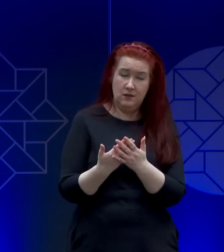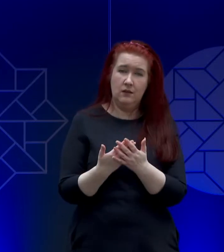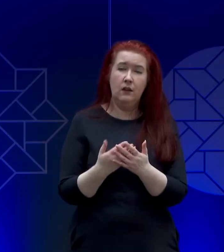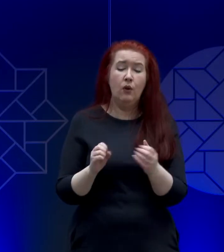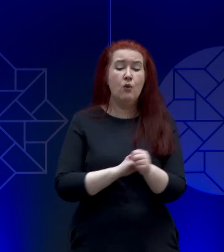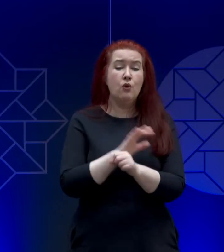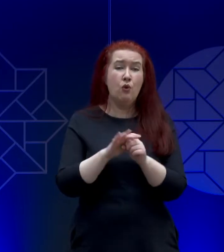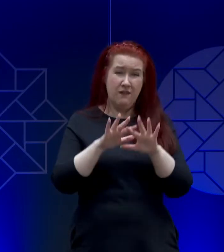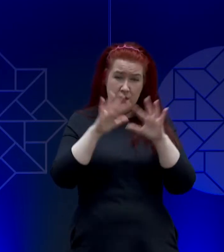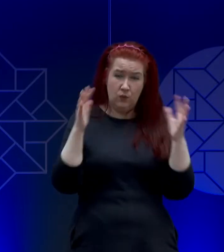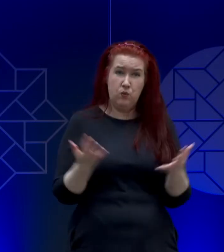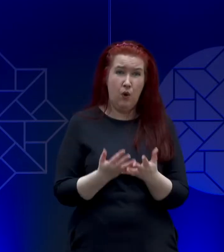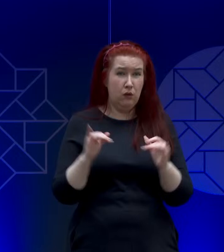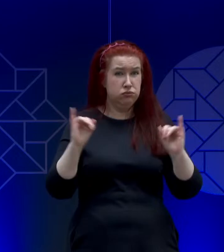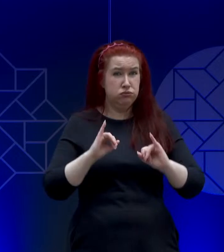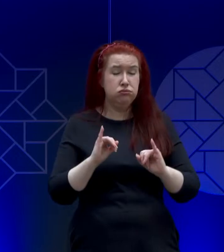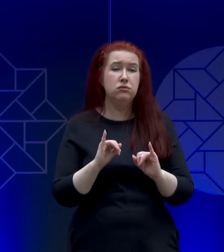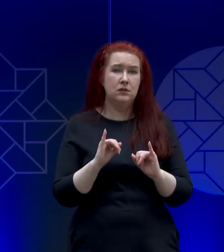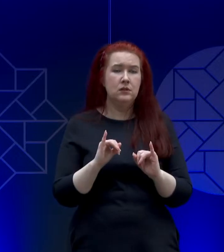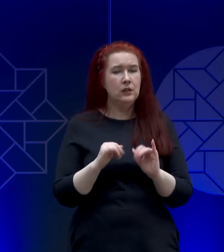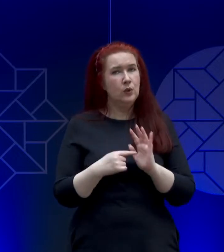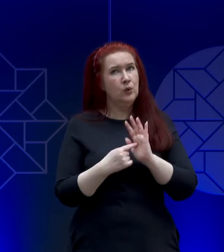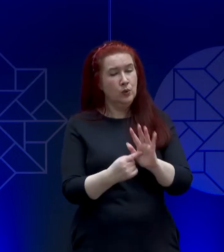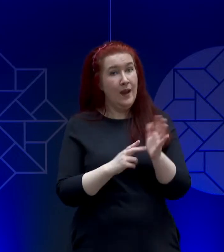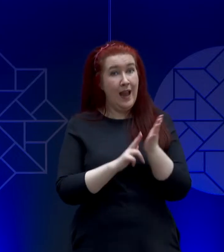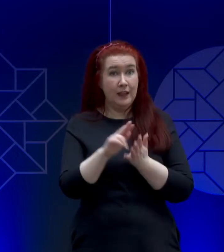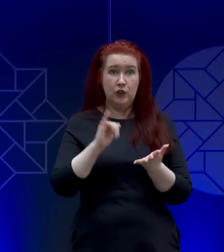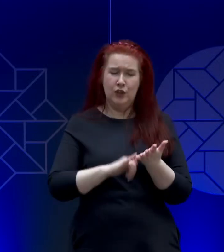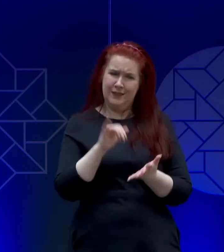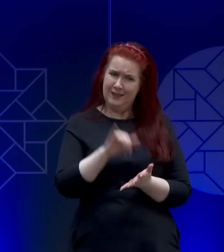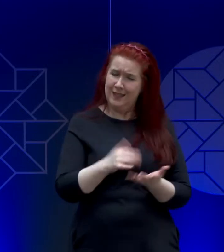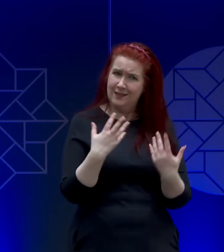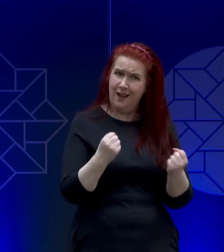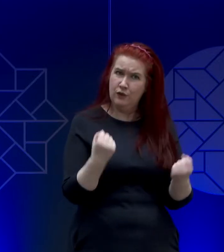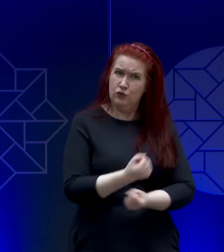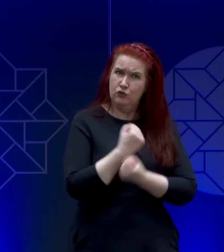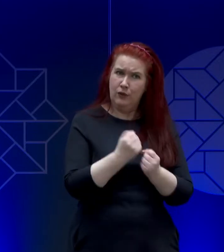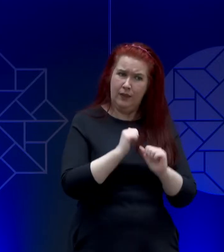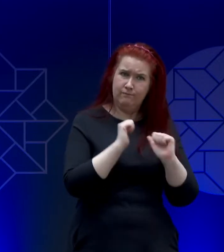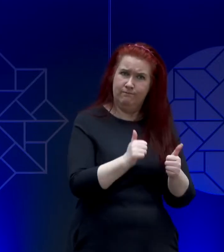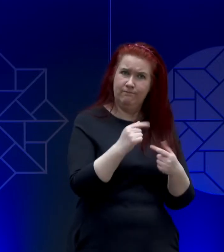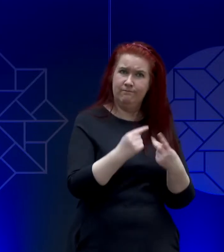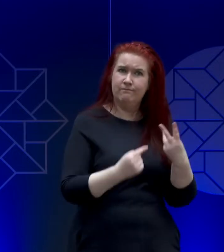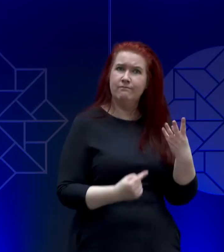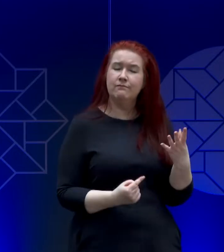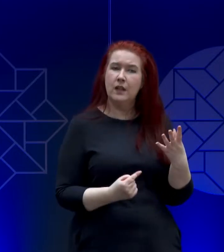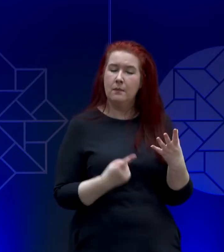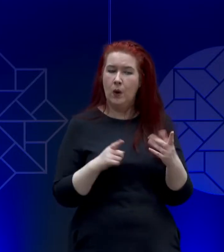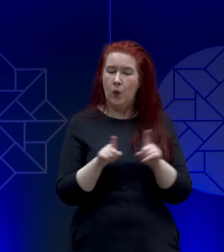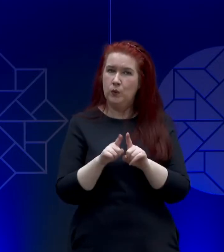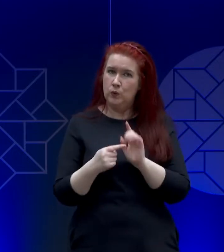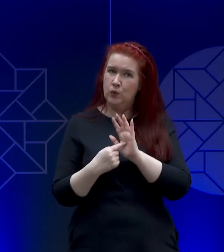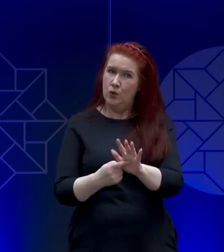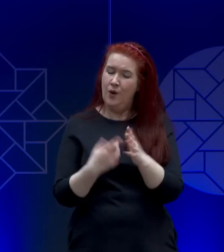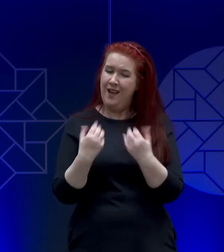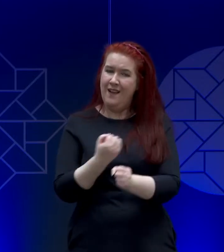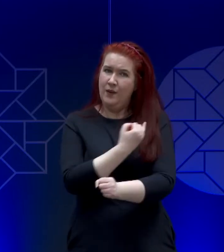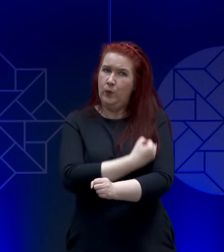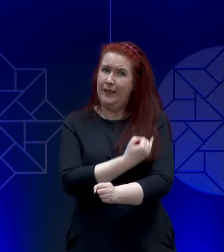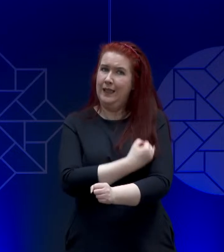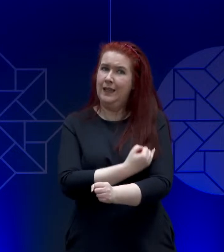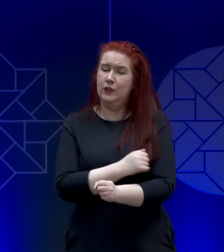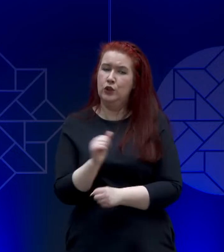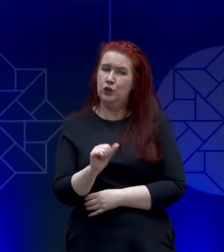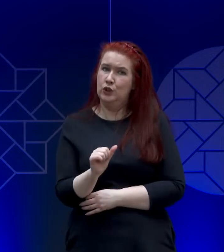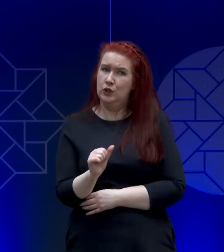that revealed the NHS's many strengths, but also exposed its underlying weaknesses. Weaknesses